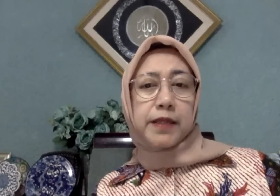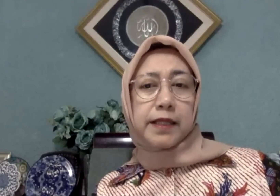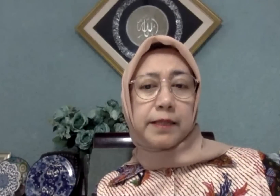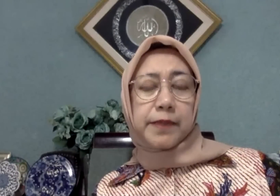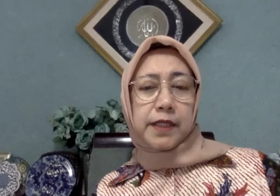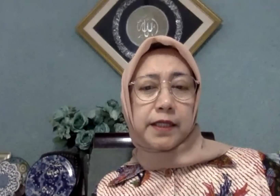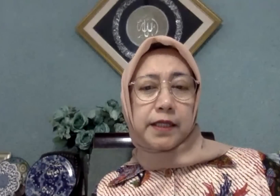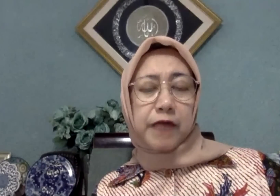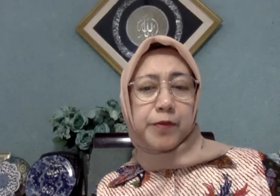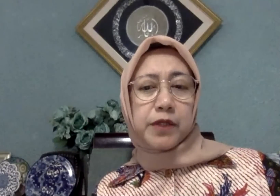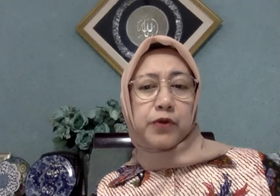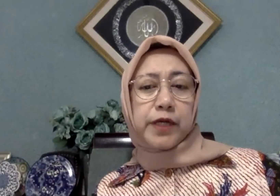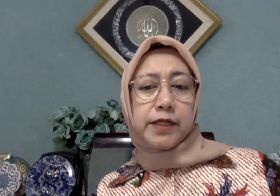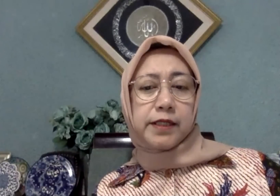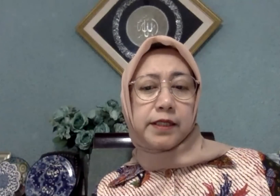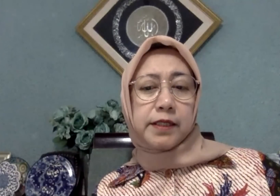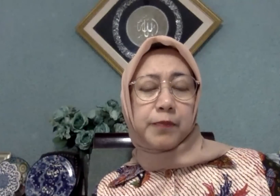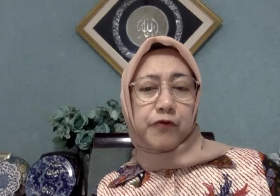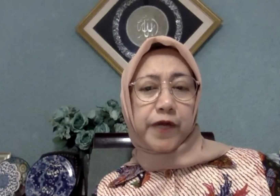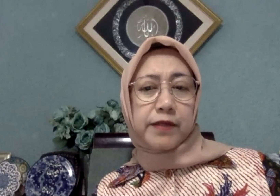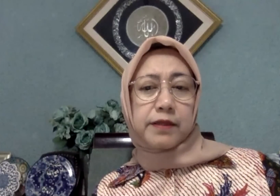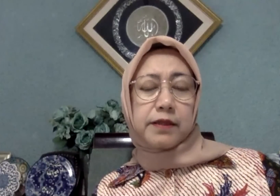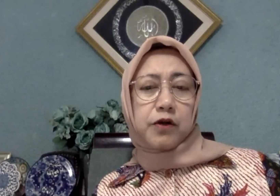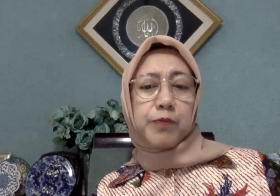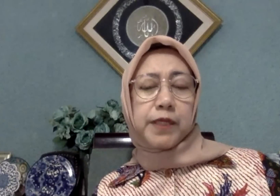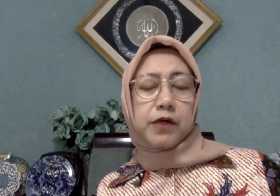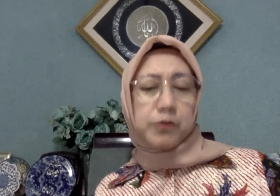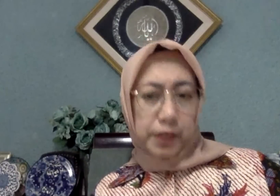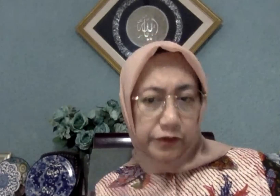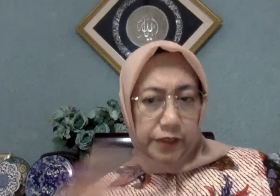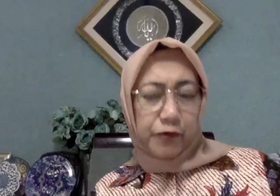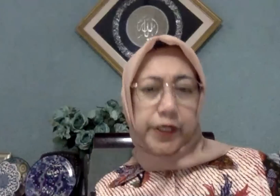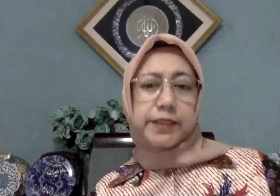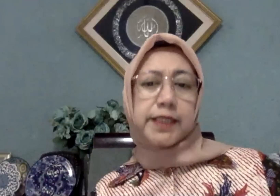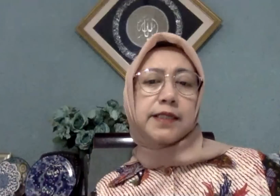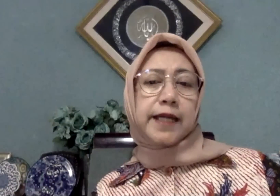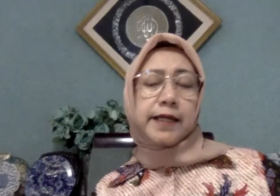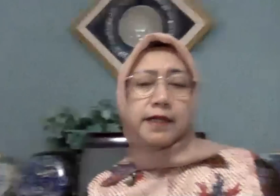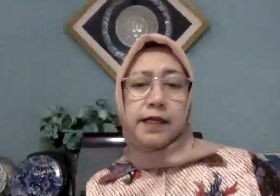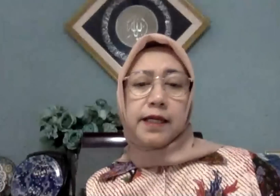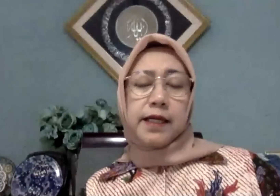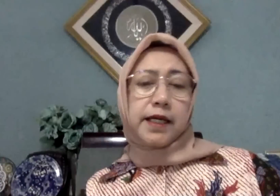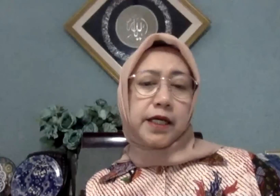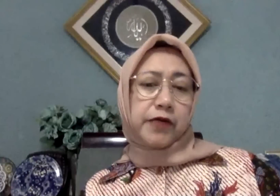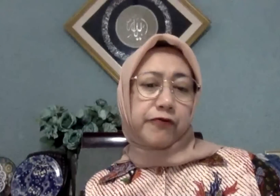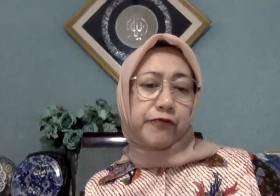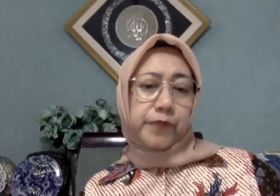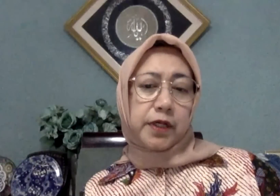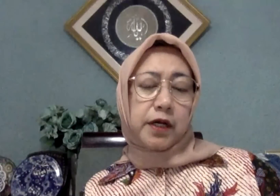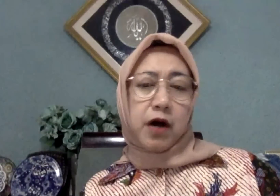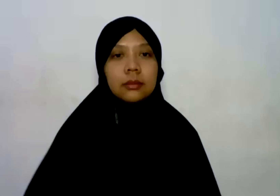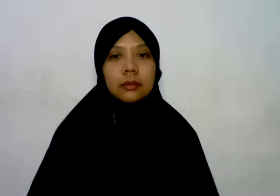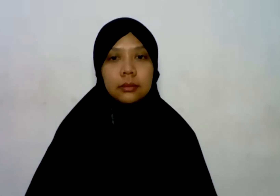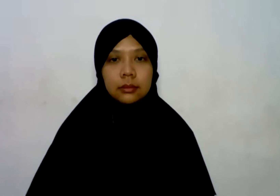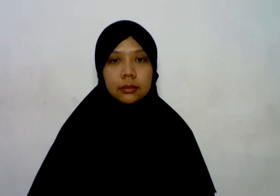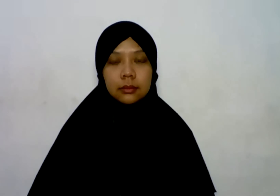Despite that, the government already provide or build or give some foundation. Again, if